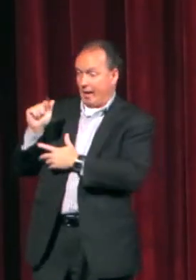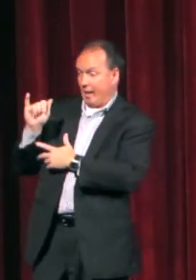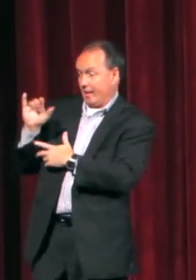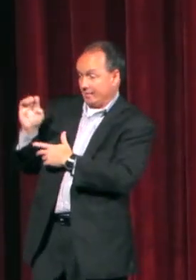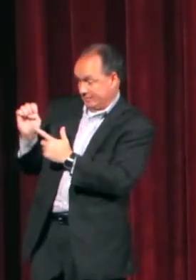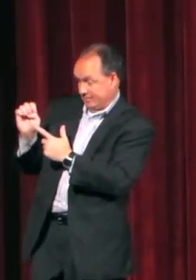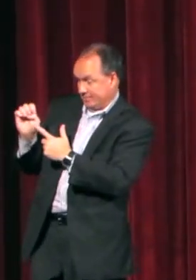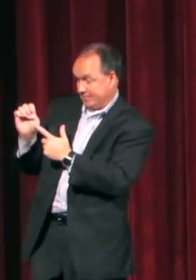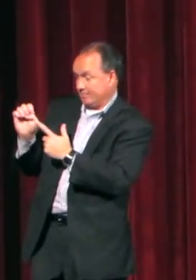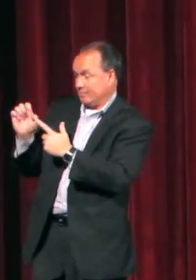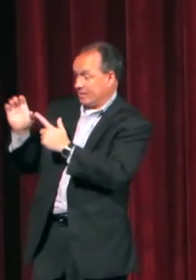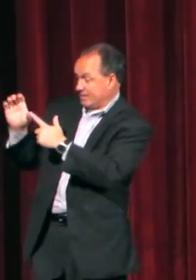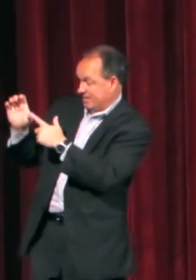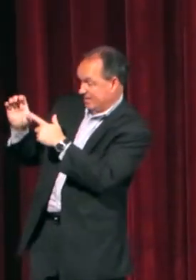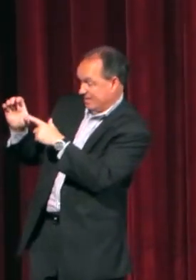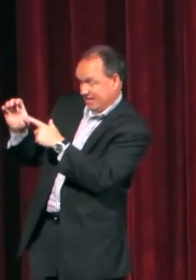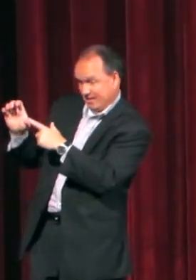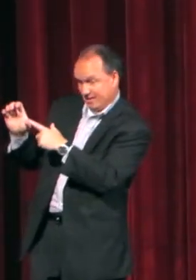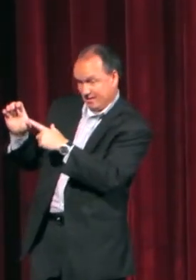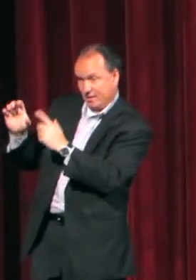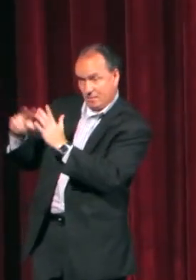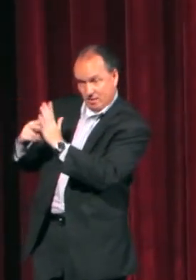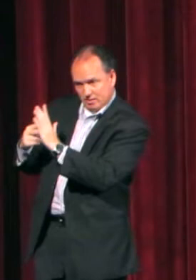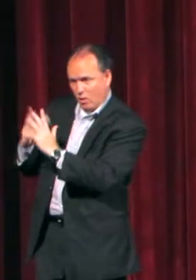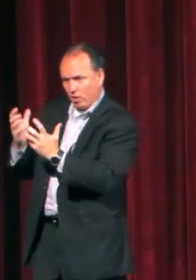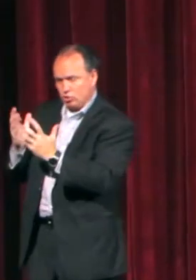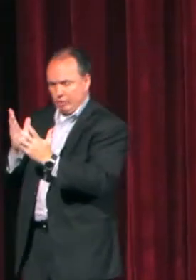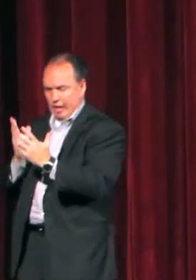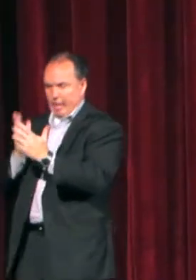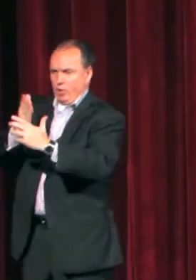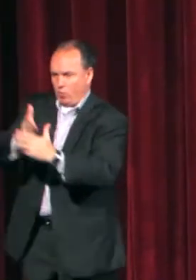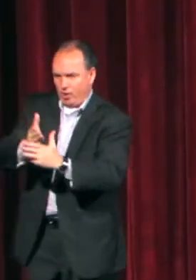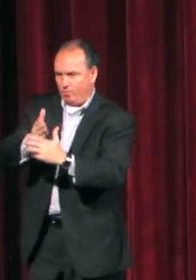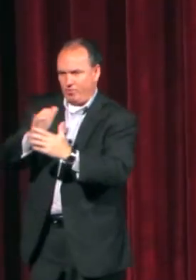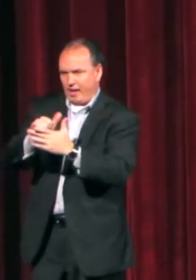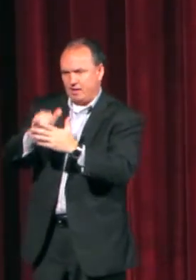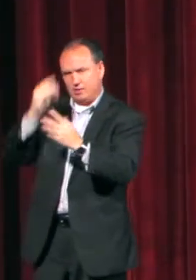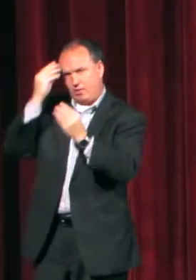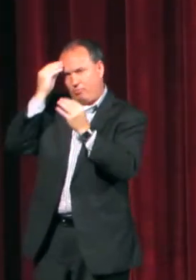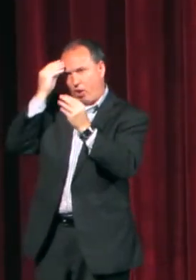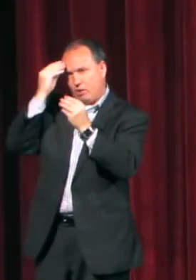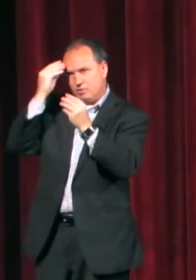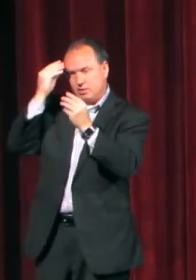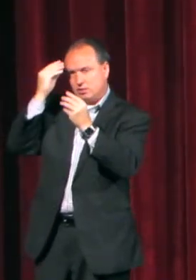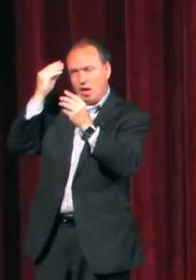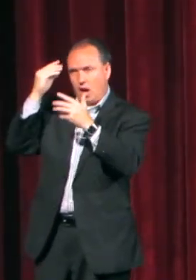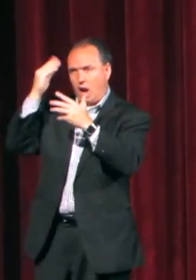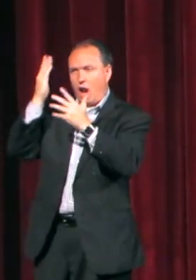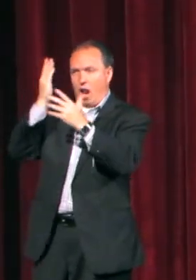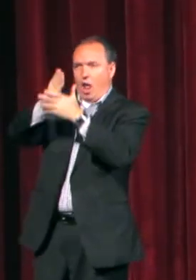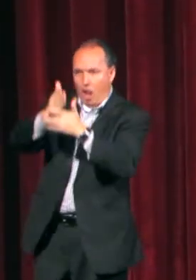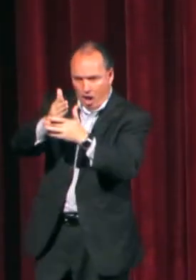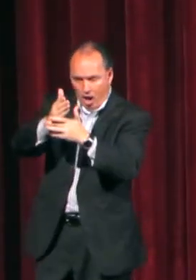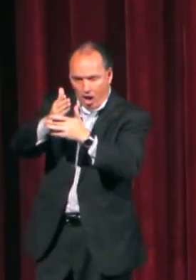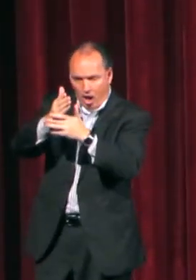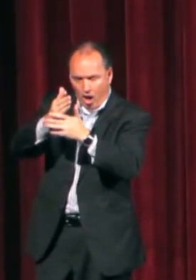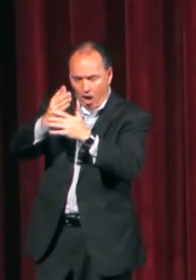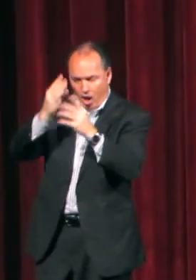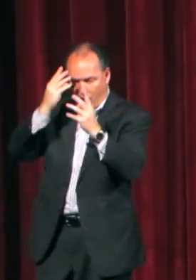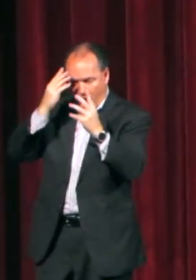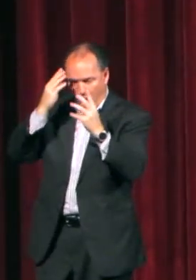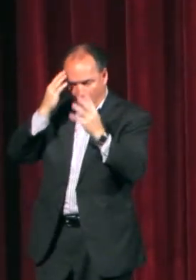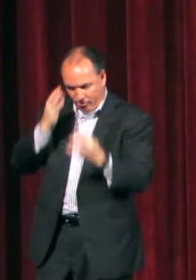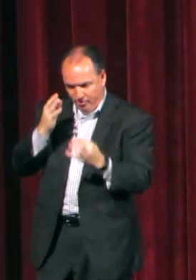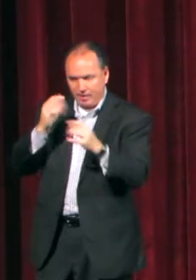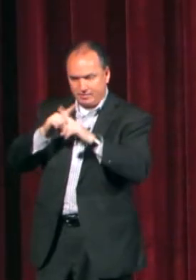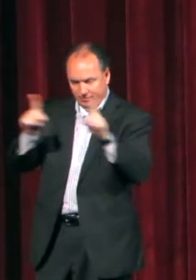and Counter want to do is interrupt that thought process. That way it buys us time. And by buying time, we're saving